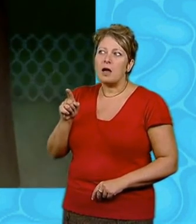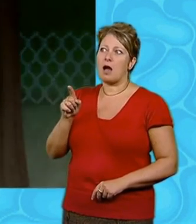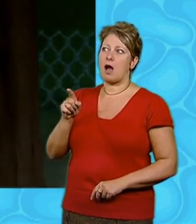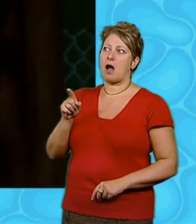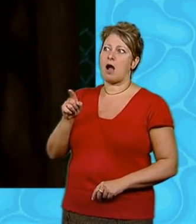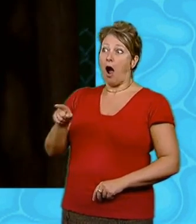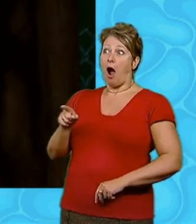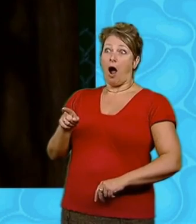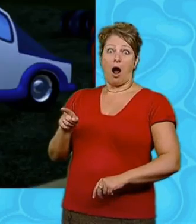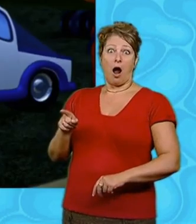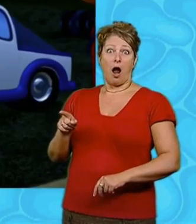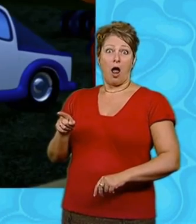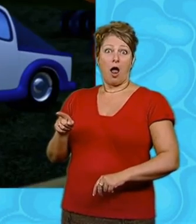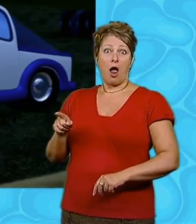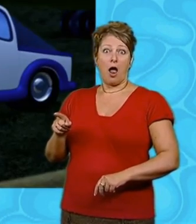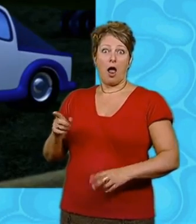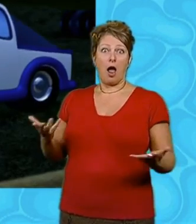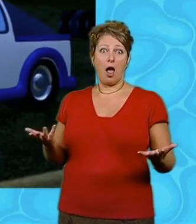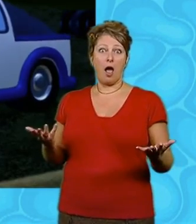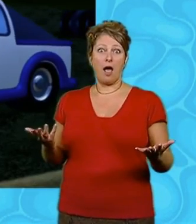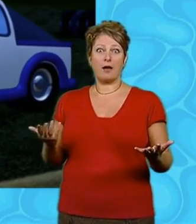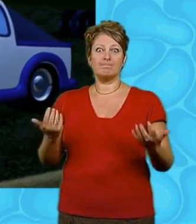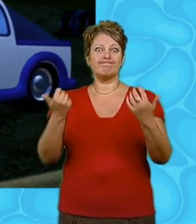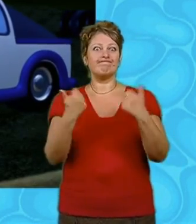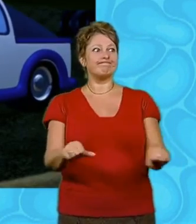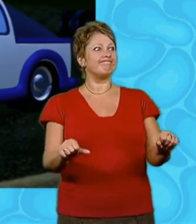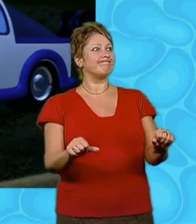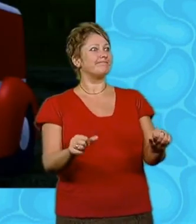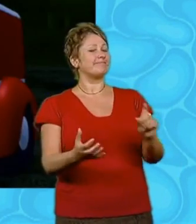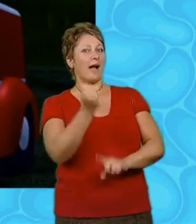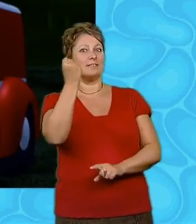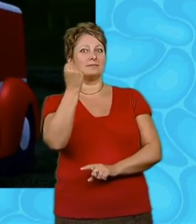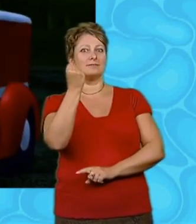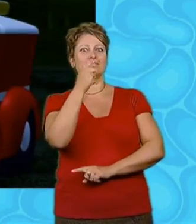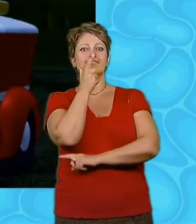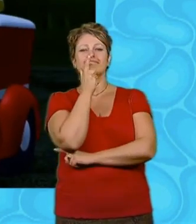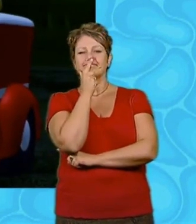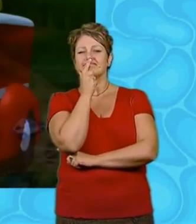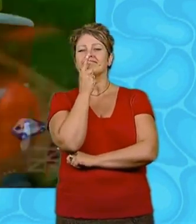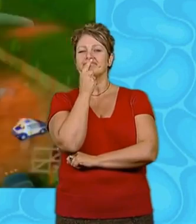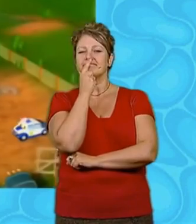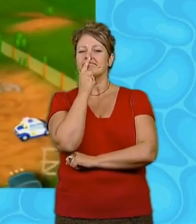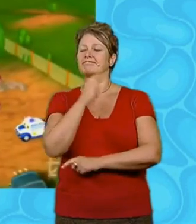Look up there! Wow! Finley, I think we've just solved the case.